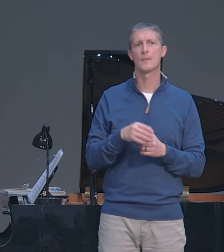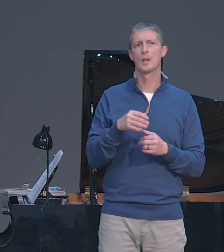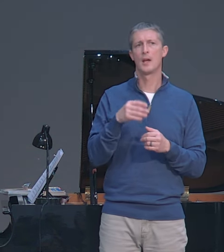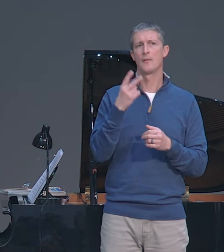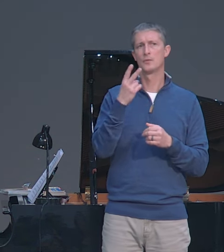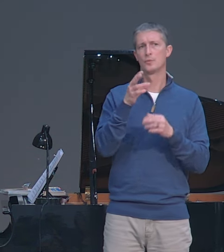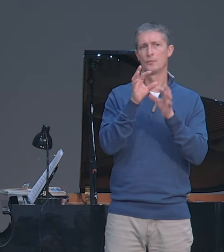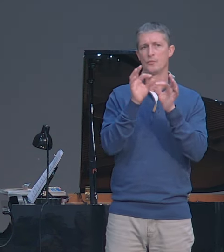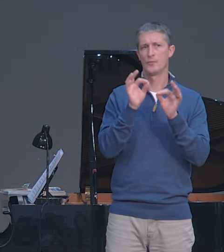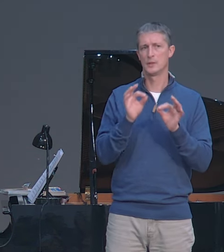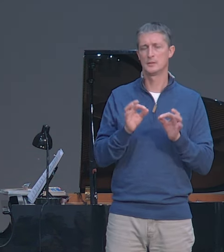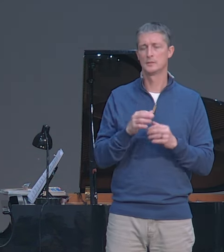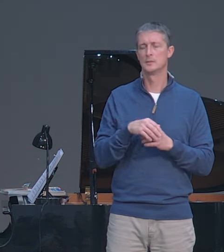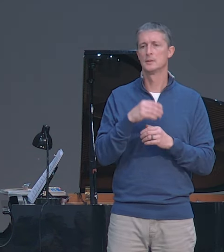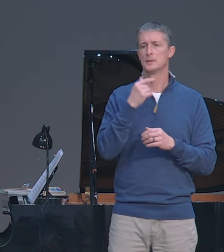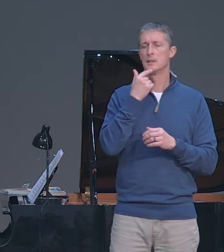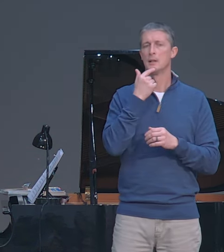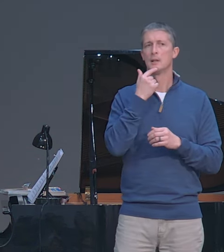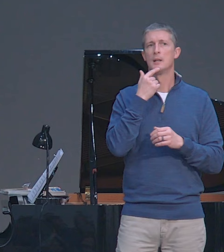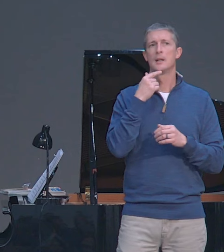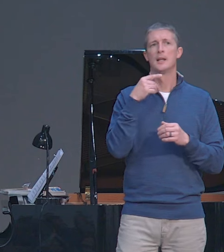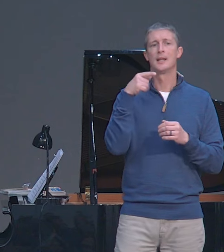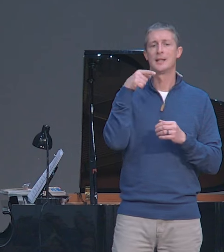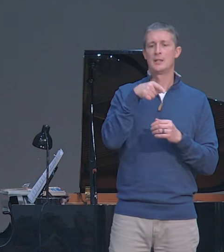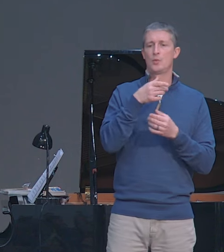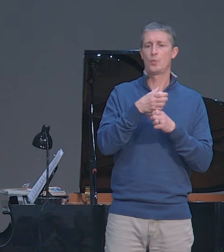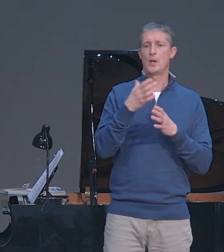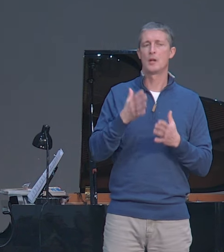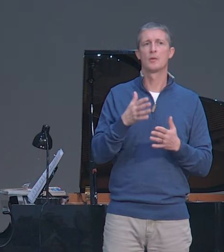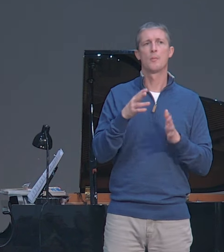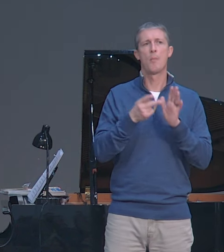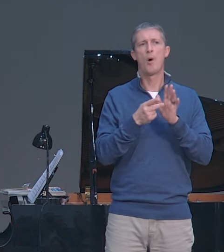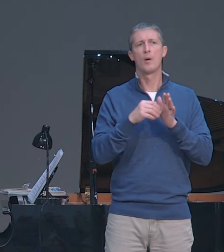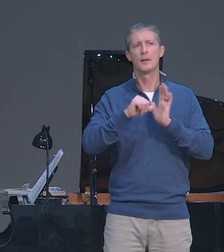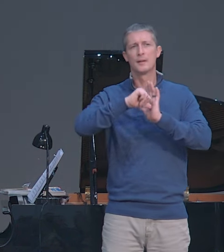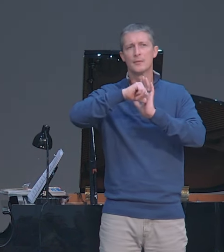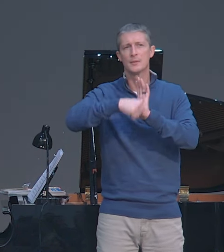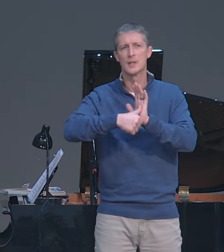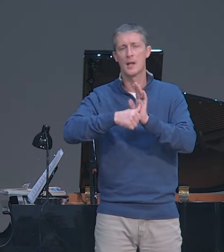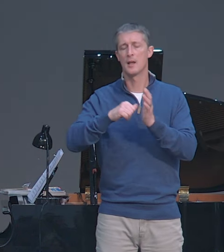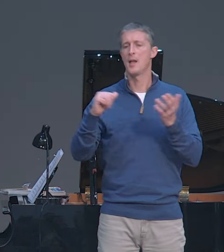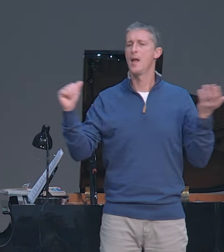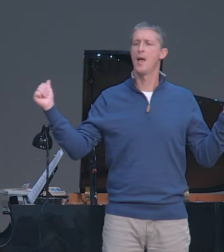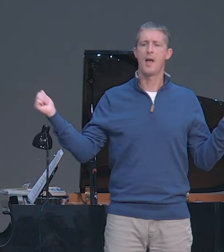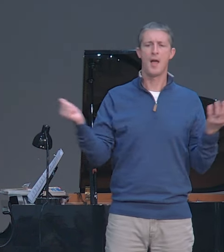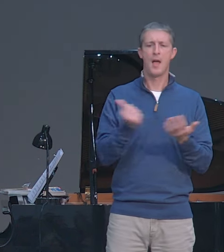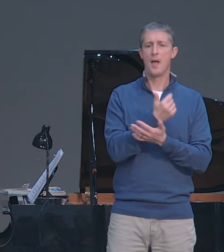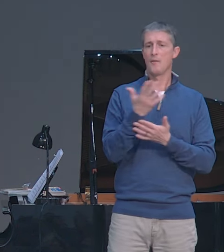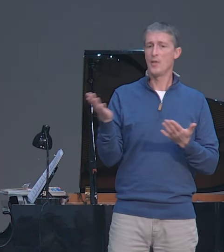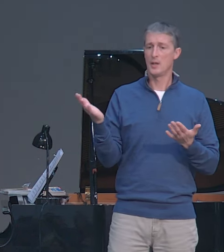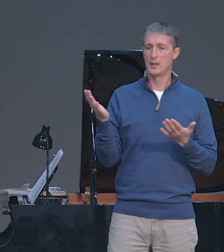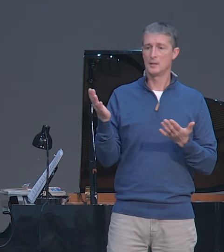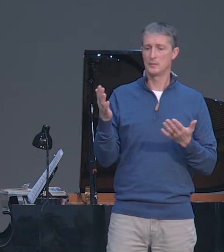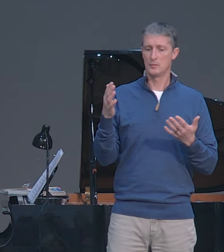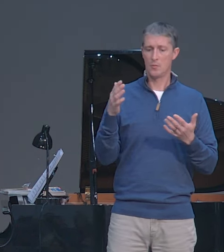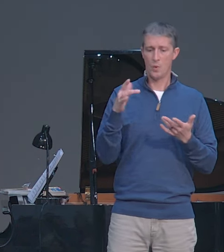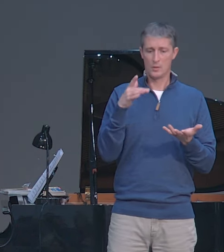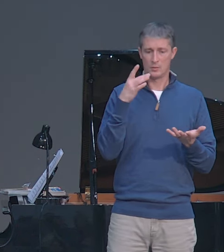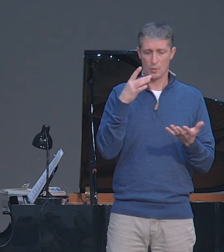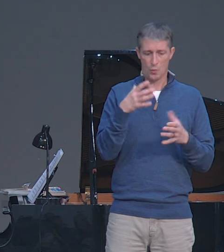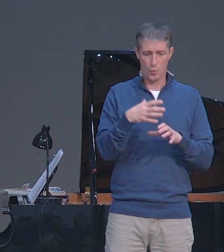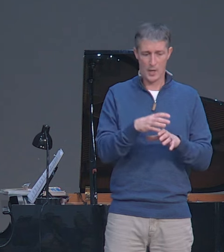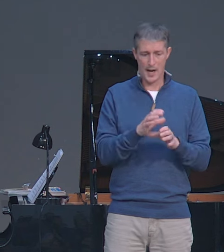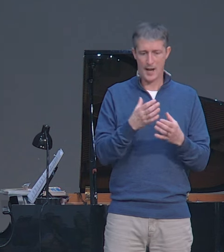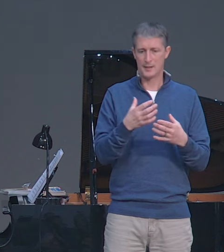all things. What are they? Well, first, notice, Paul emphasizes that all things were created by Jesus.